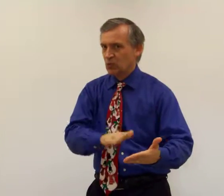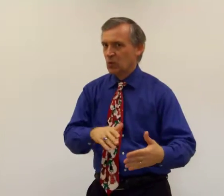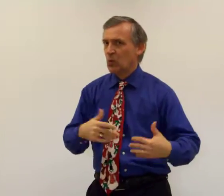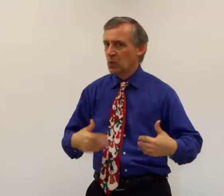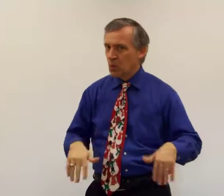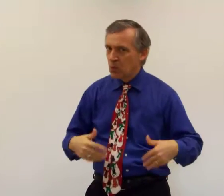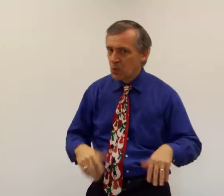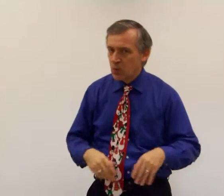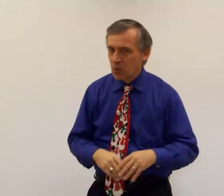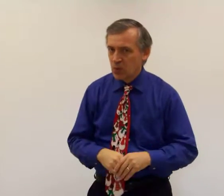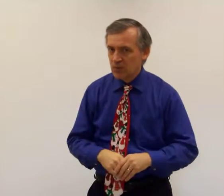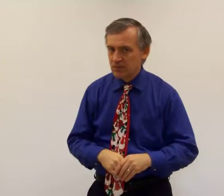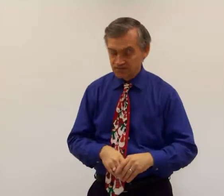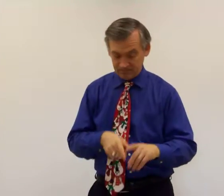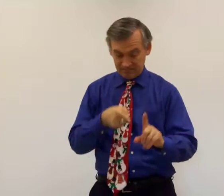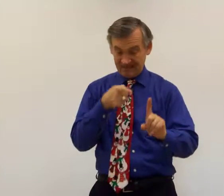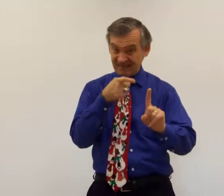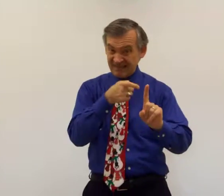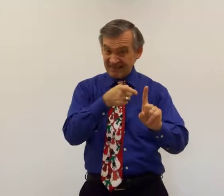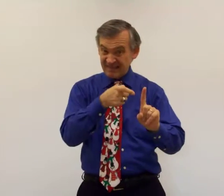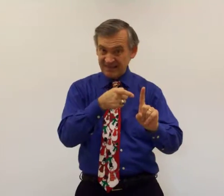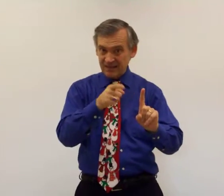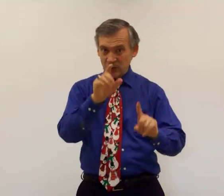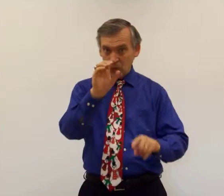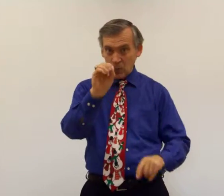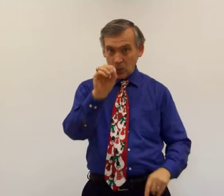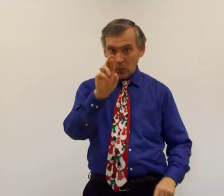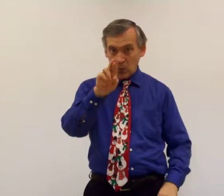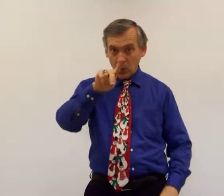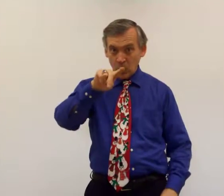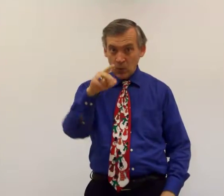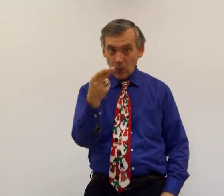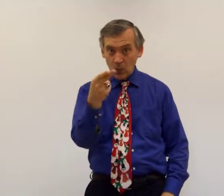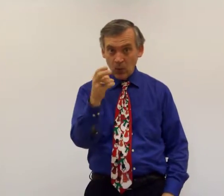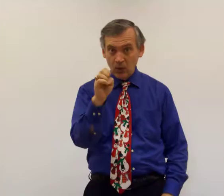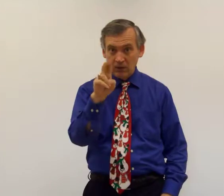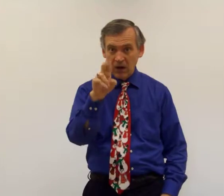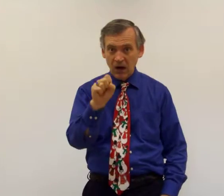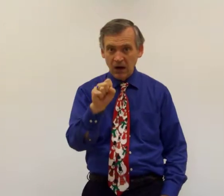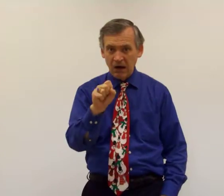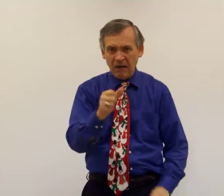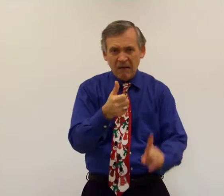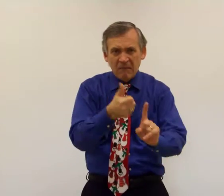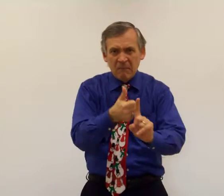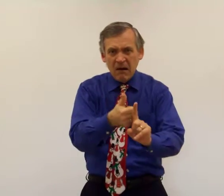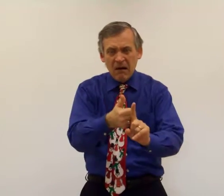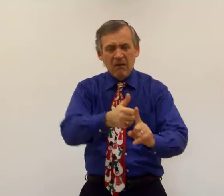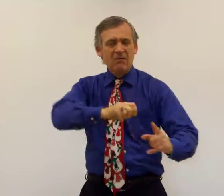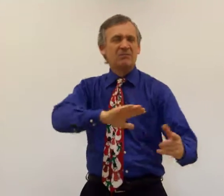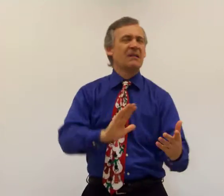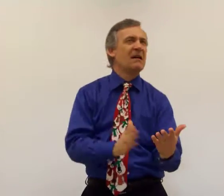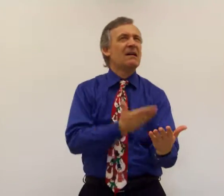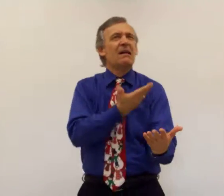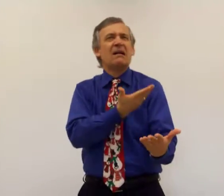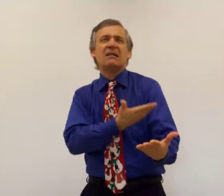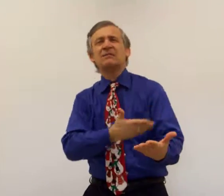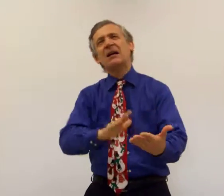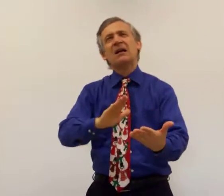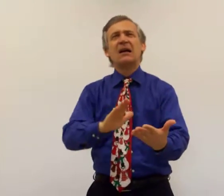Orpheus, it is said, could make such heavenly songs that when he sat down to sing,